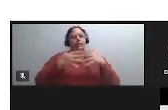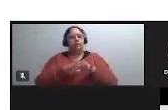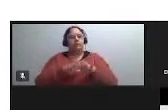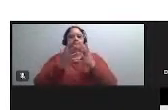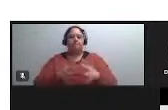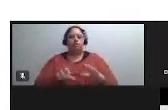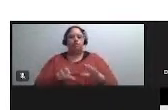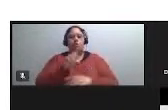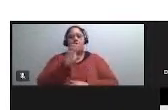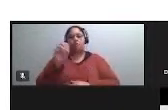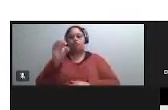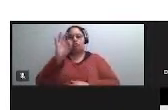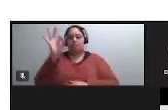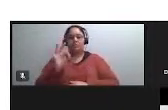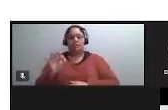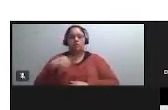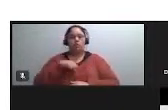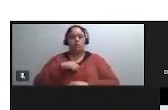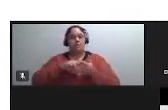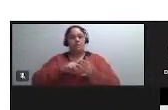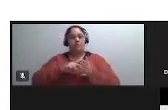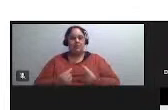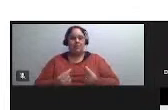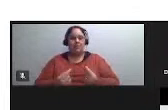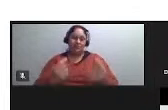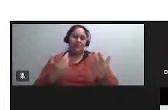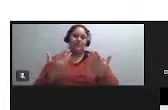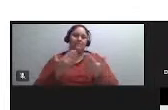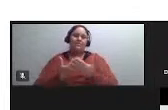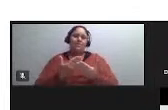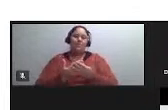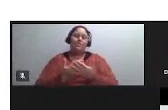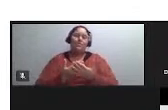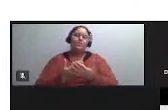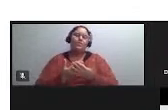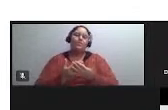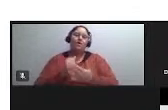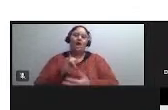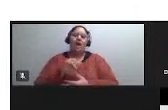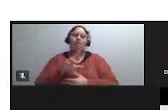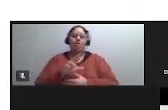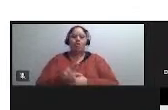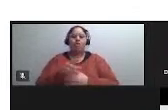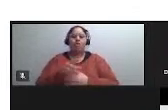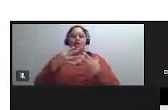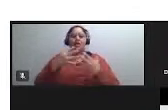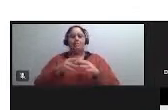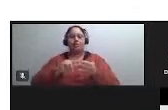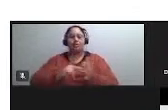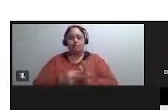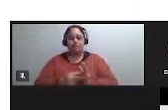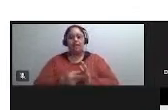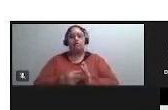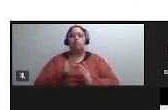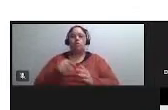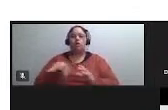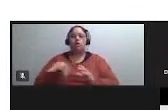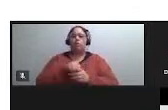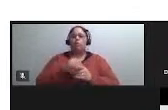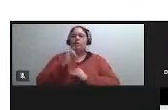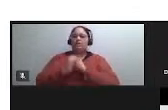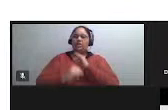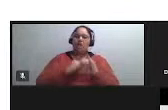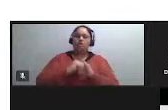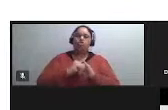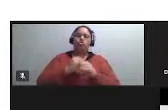implemented 100% of what we had planned in terms of the IR implementation plan. So this would have included